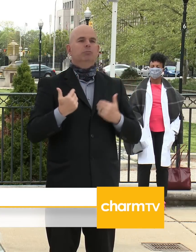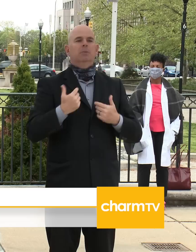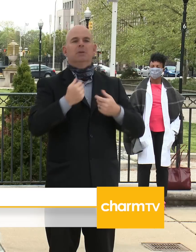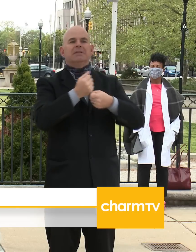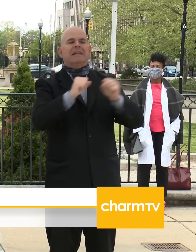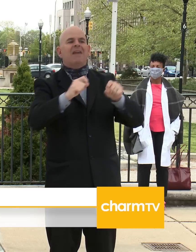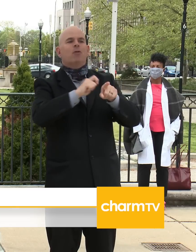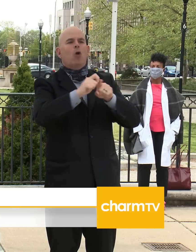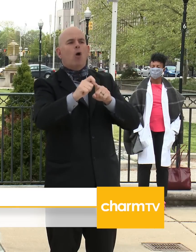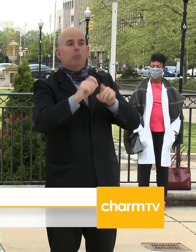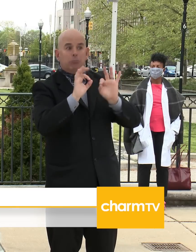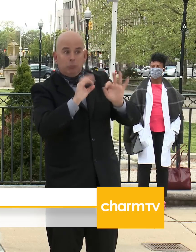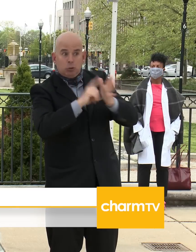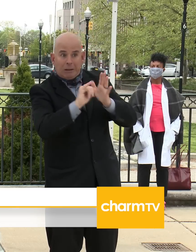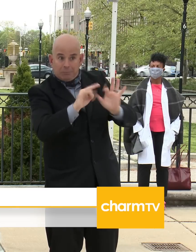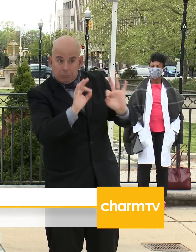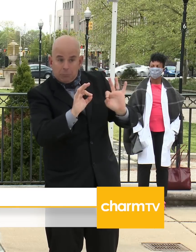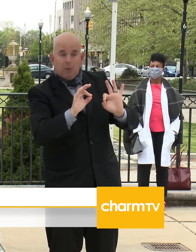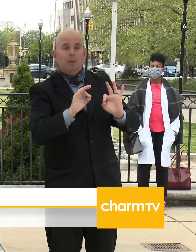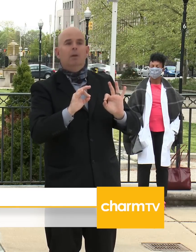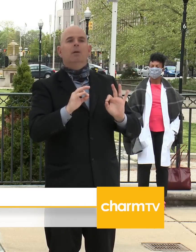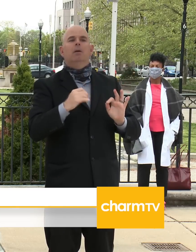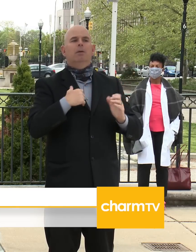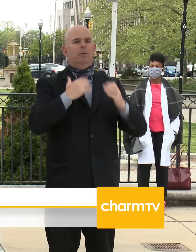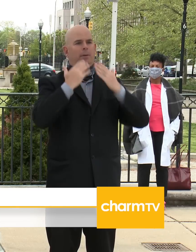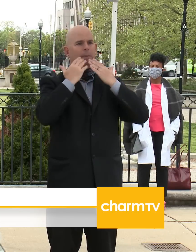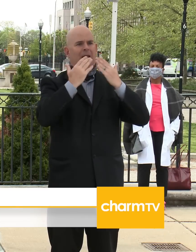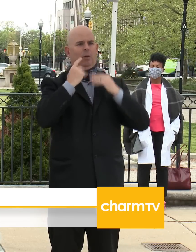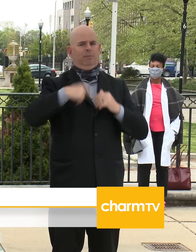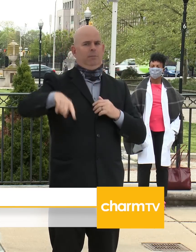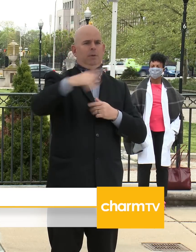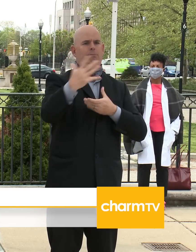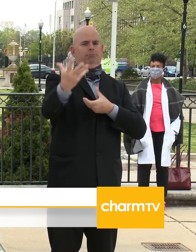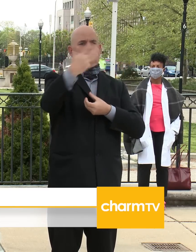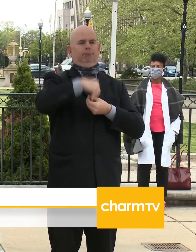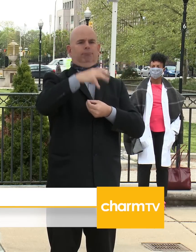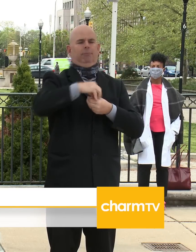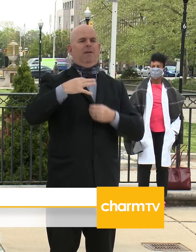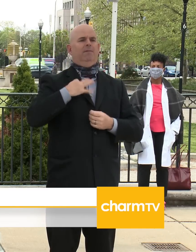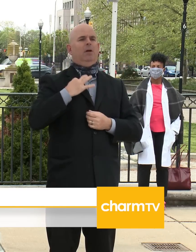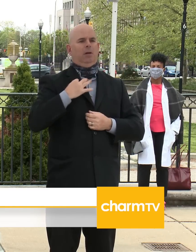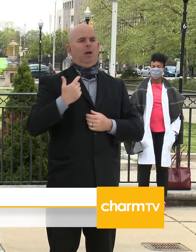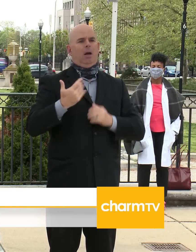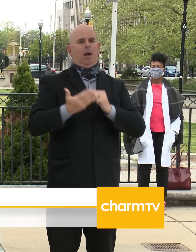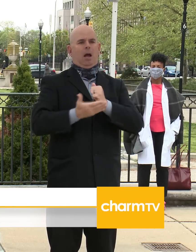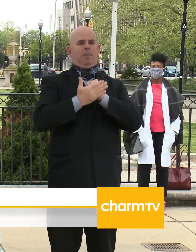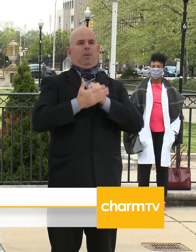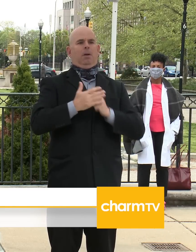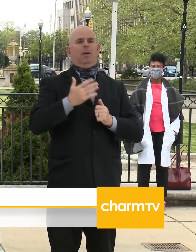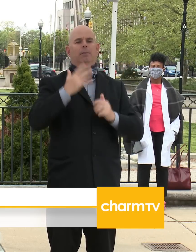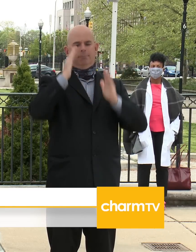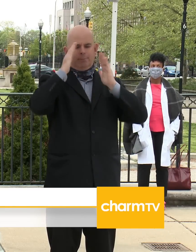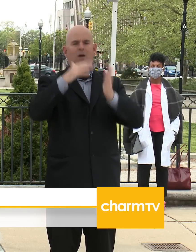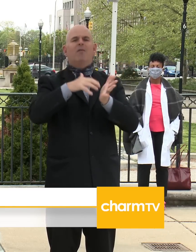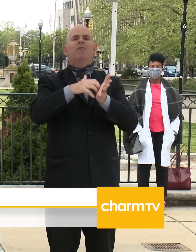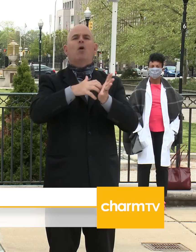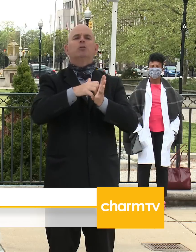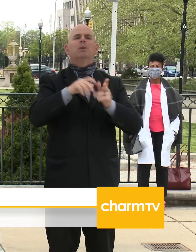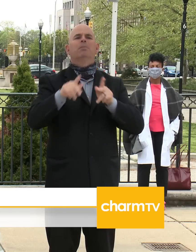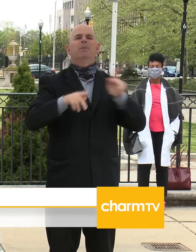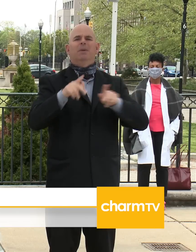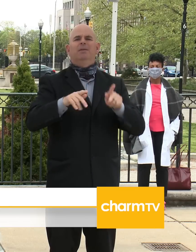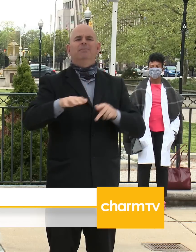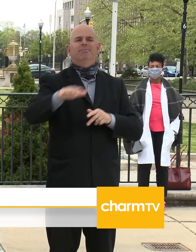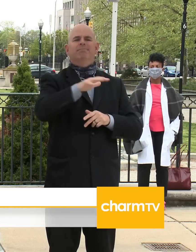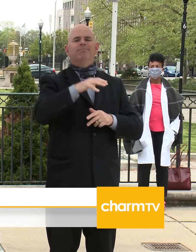and are grateful to everyone who's come together so seamlessly to protect our most vulnerable citizens, most notably our civil servants in the health department.